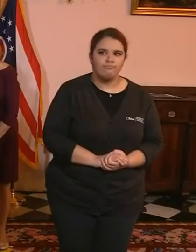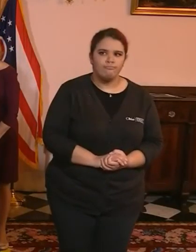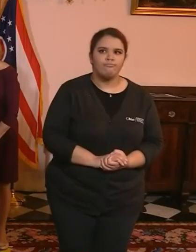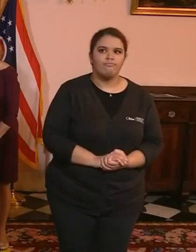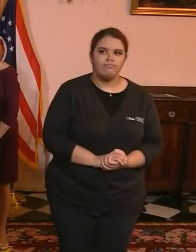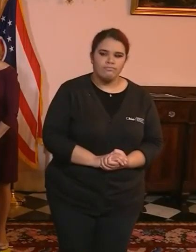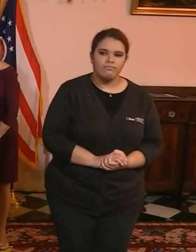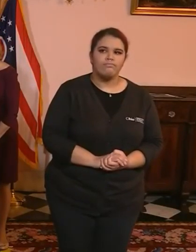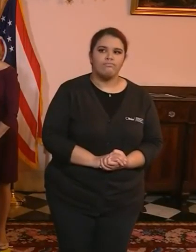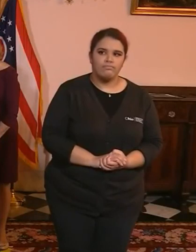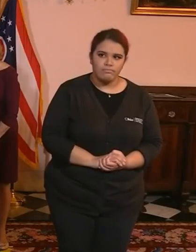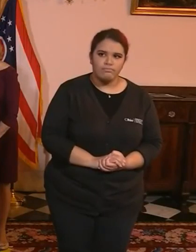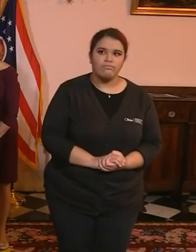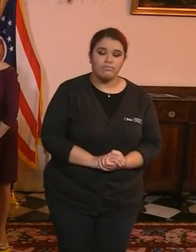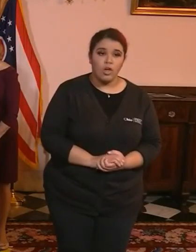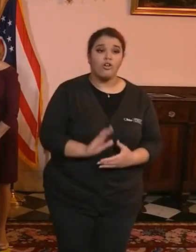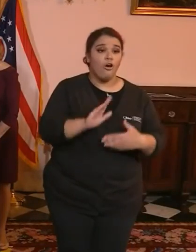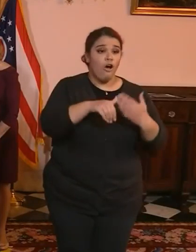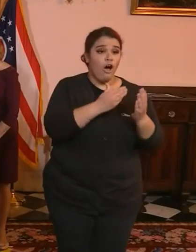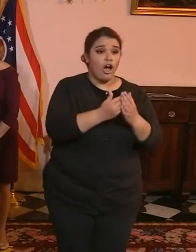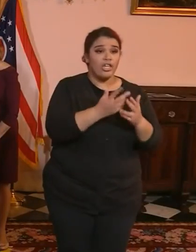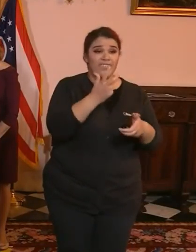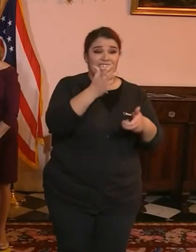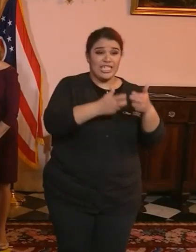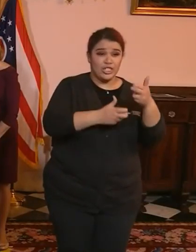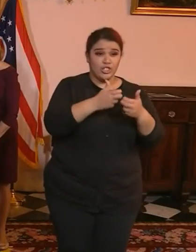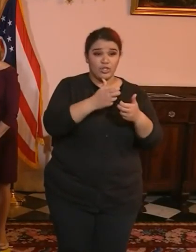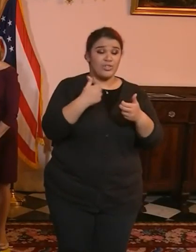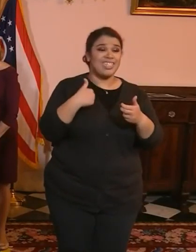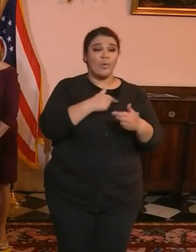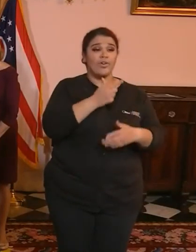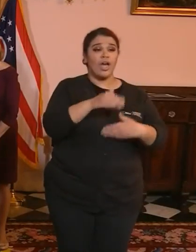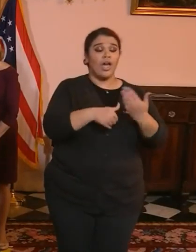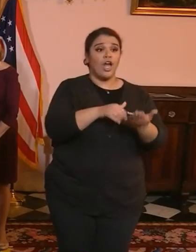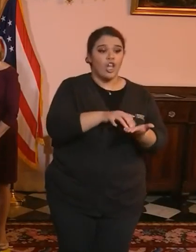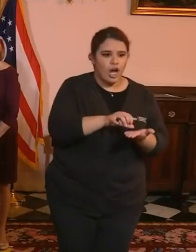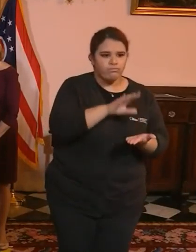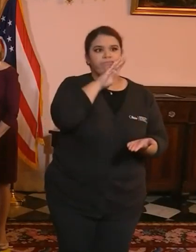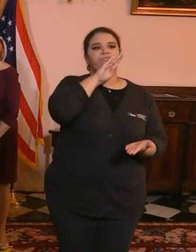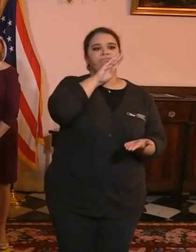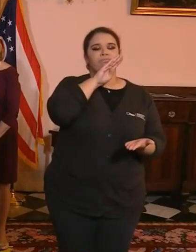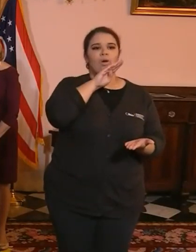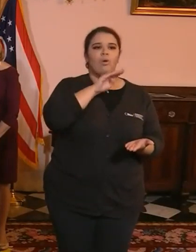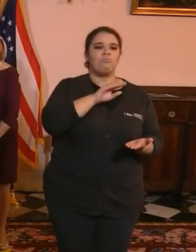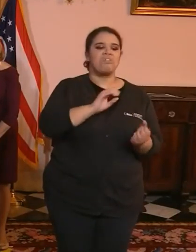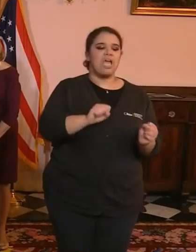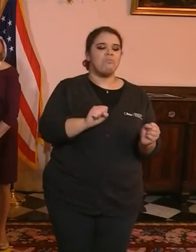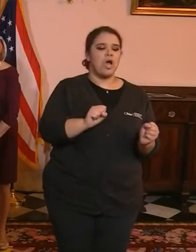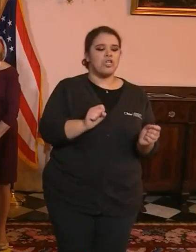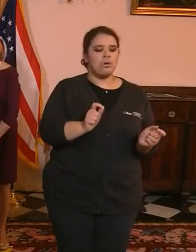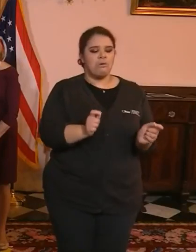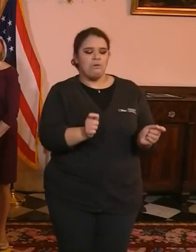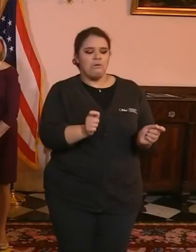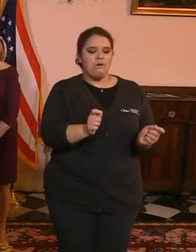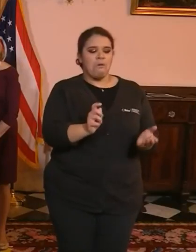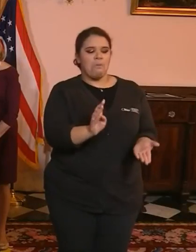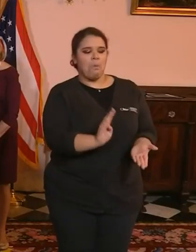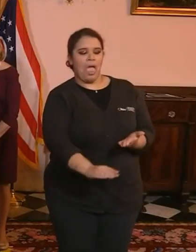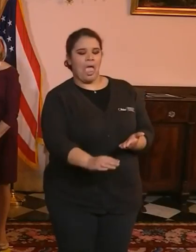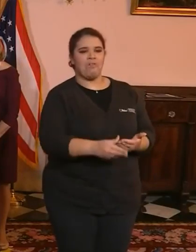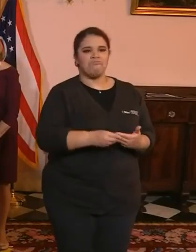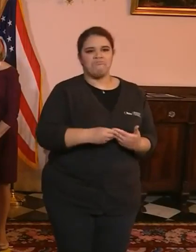we've confronted so far, we've waived the work requirements, and I don't think we've had a discussion about things that haven't happened yet.